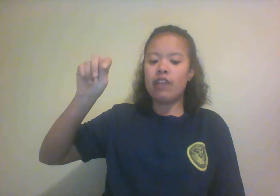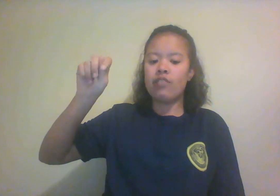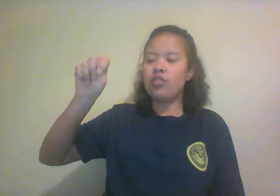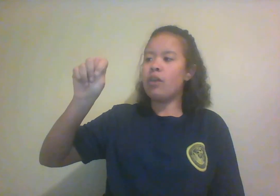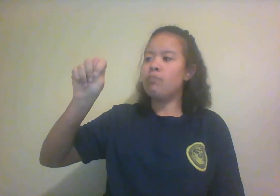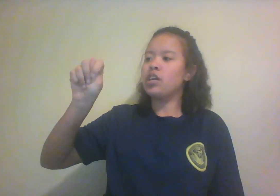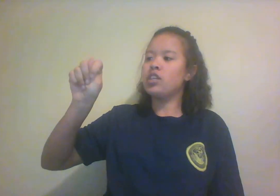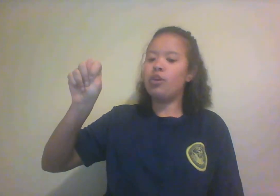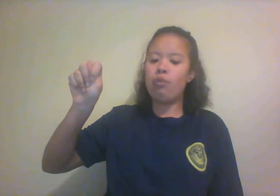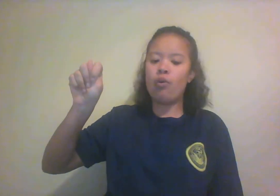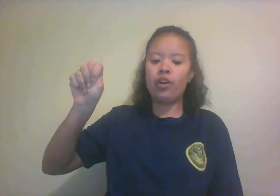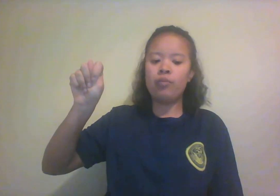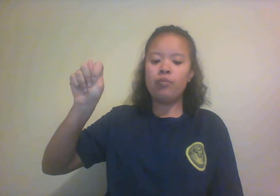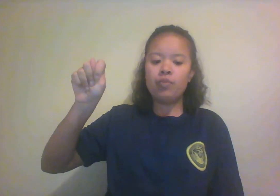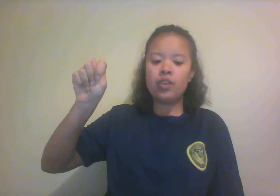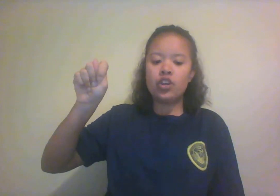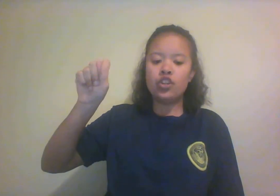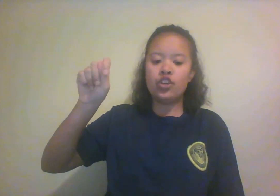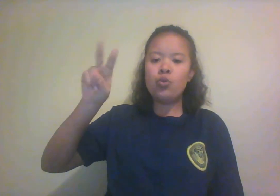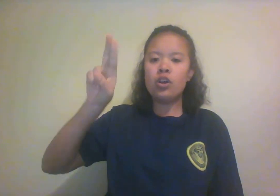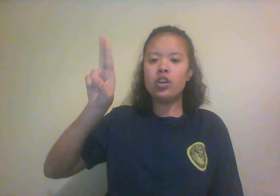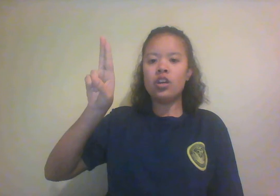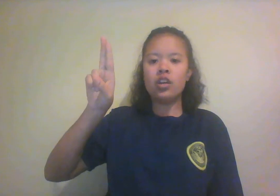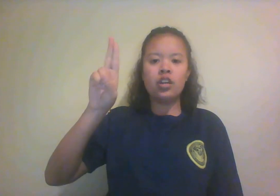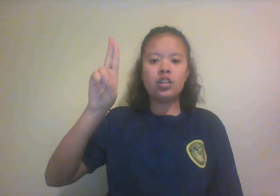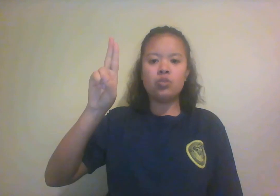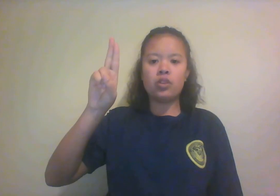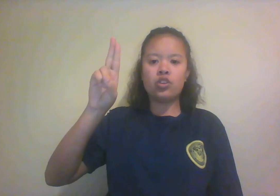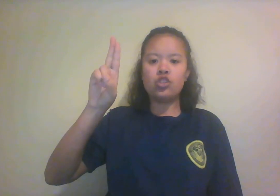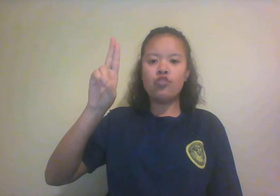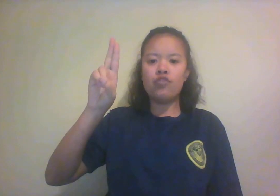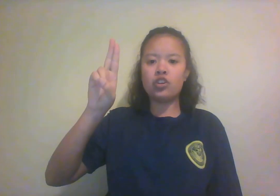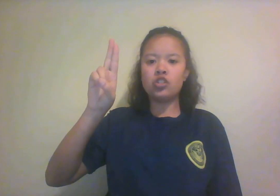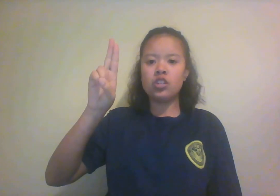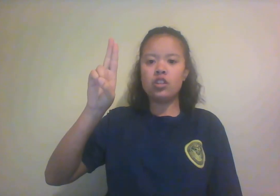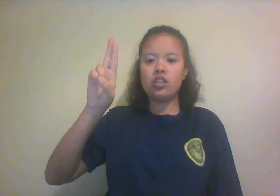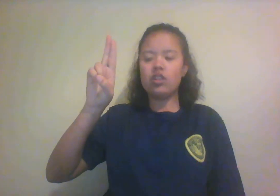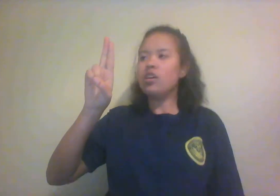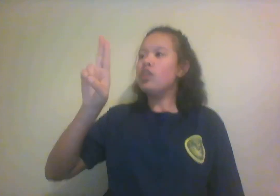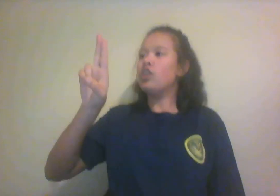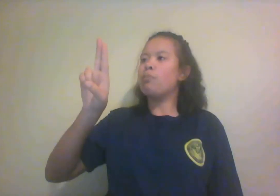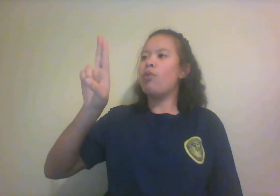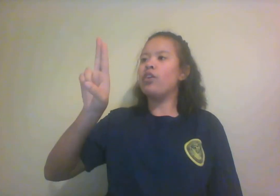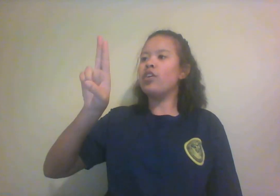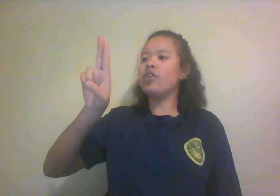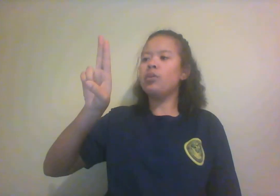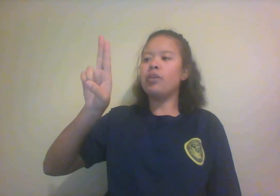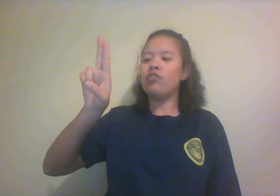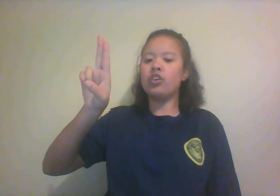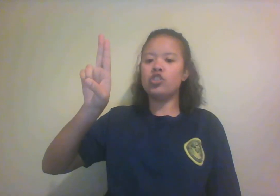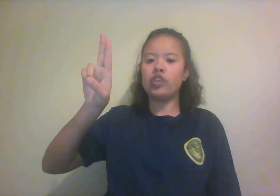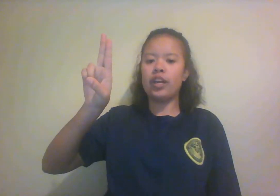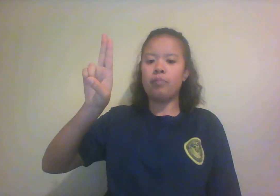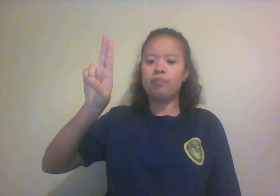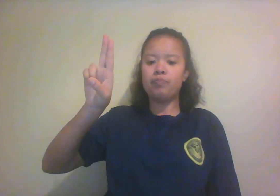have your thumb tucked under your pointer. U is with your two fingers, your pointer finger and your middle finger straight up.